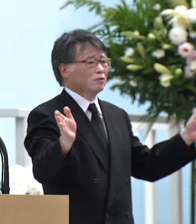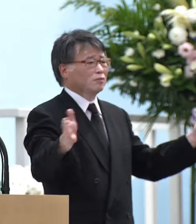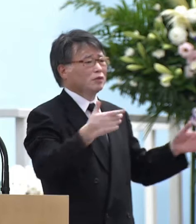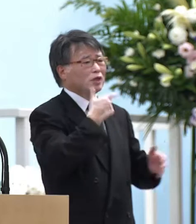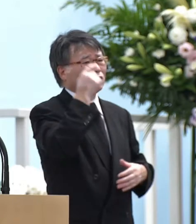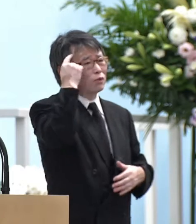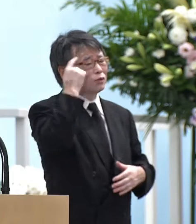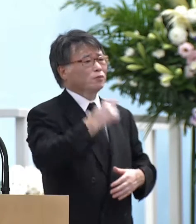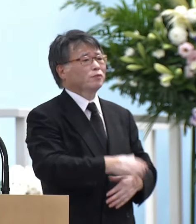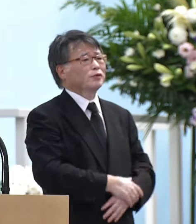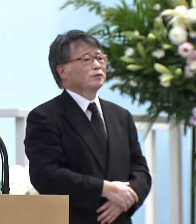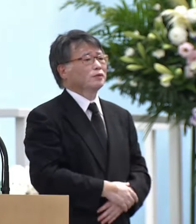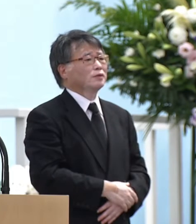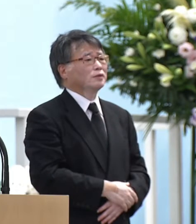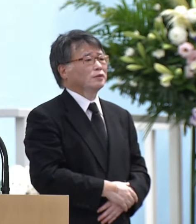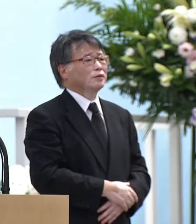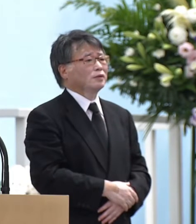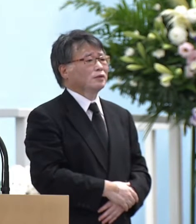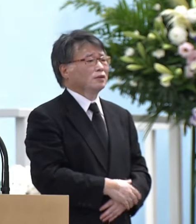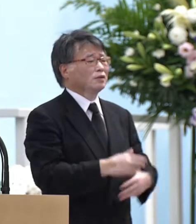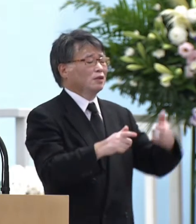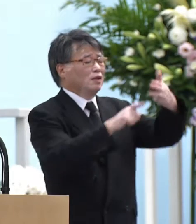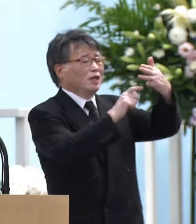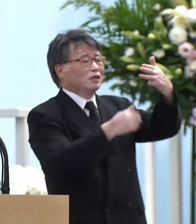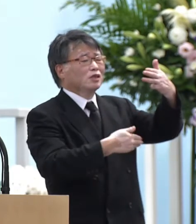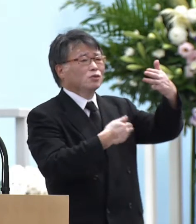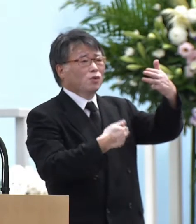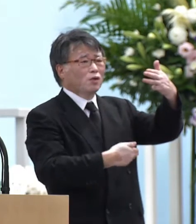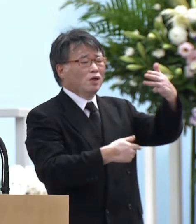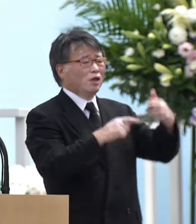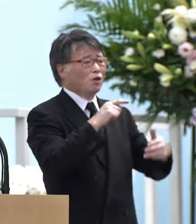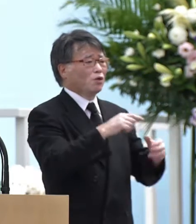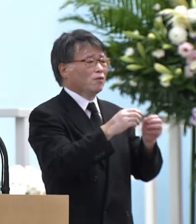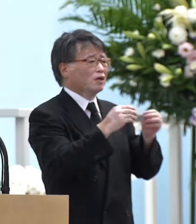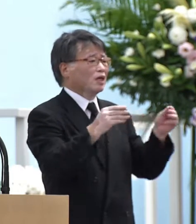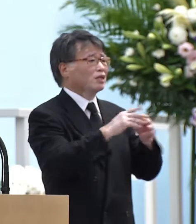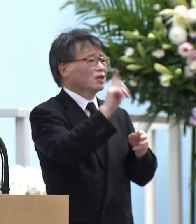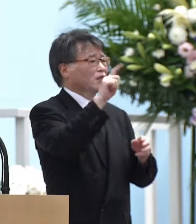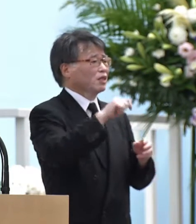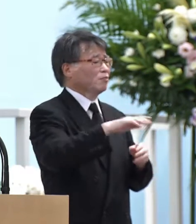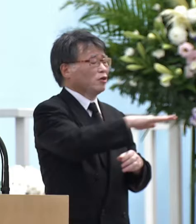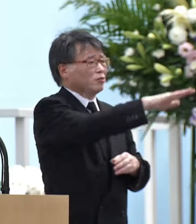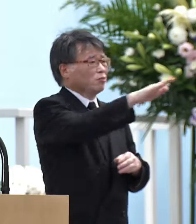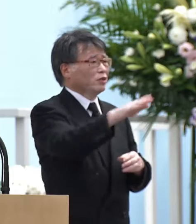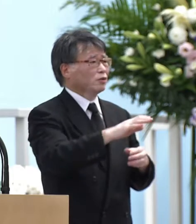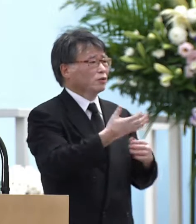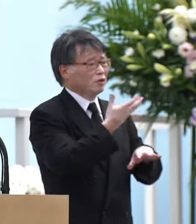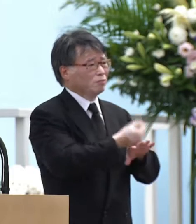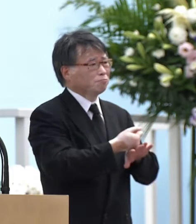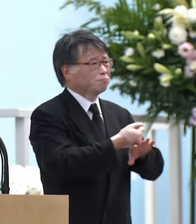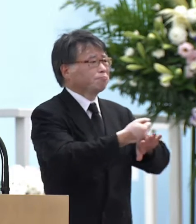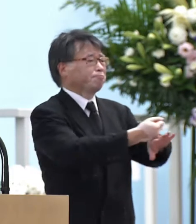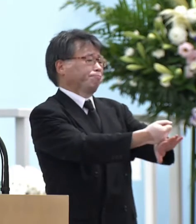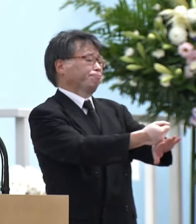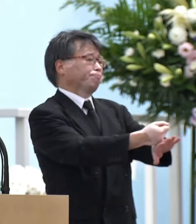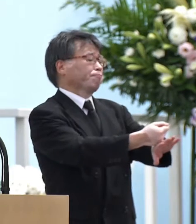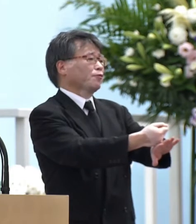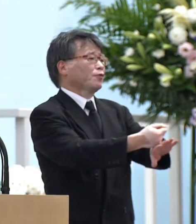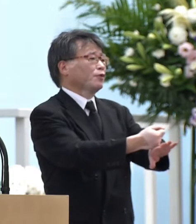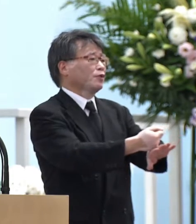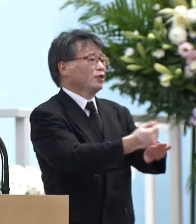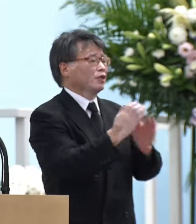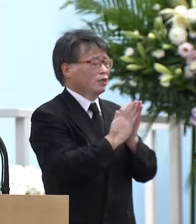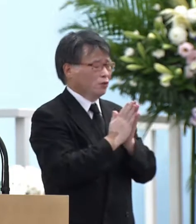for recognizing sufferers of atomic bomb-related illnesses on the basis of providing relief, and programs